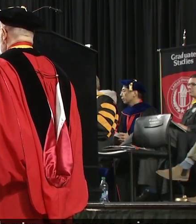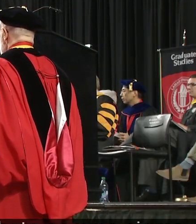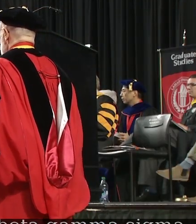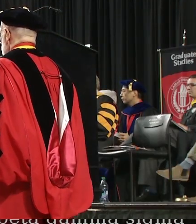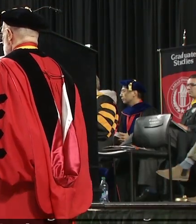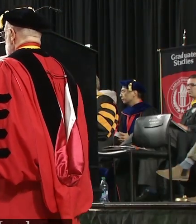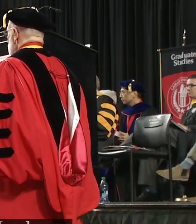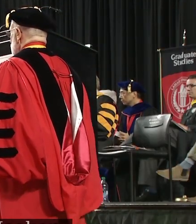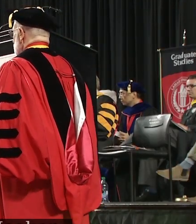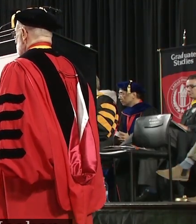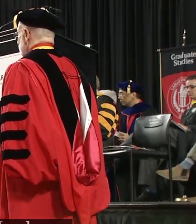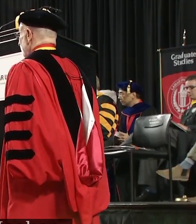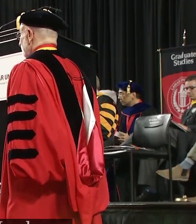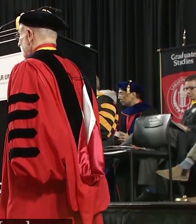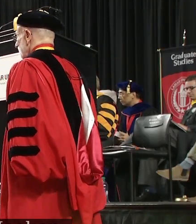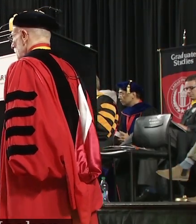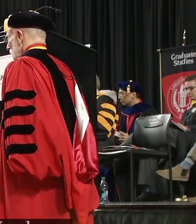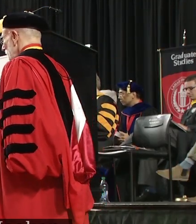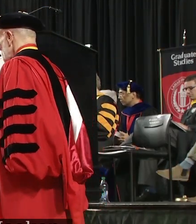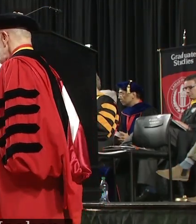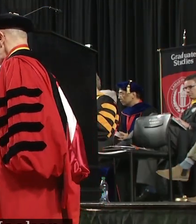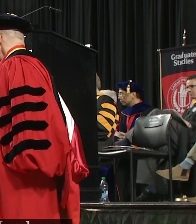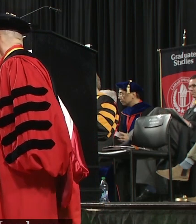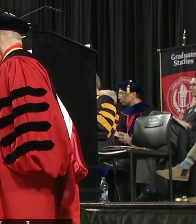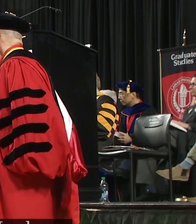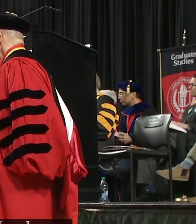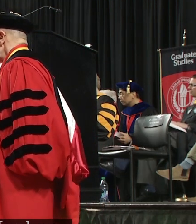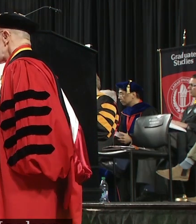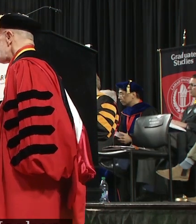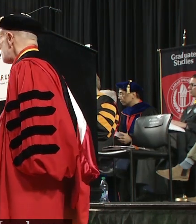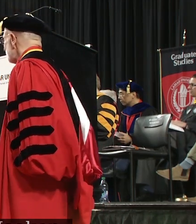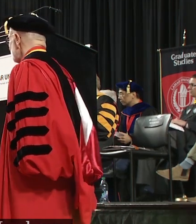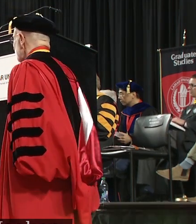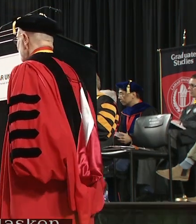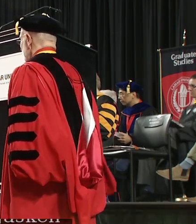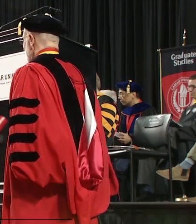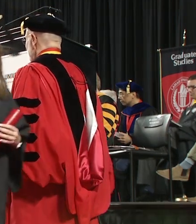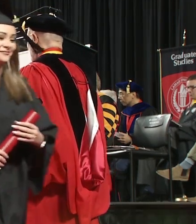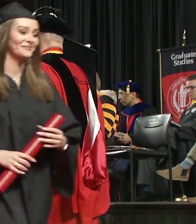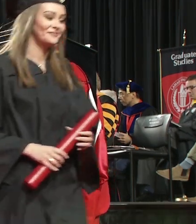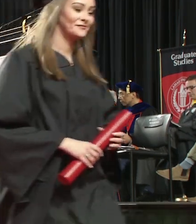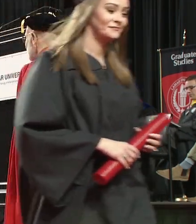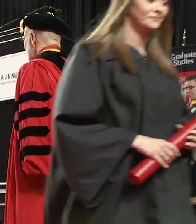Peyton Lee Jordan, summa cum laude, Beta Gamma Sigma.